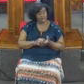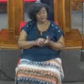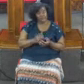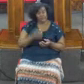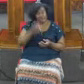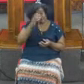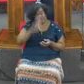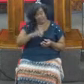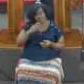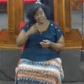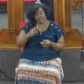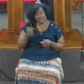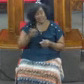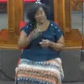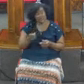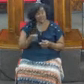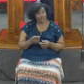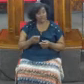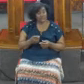said,